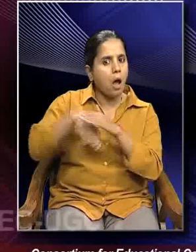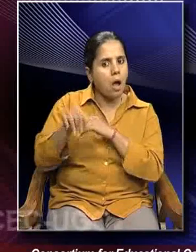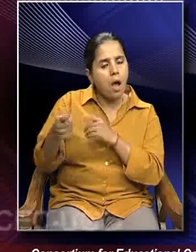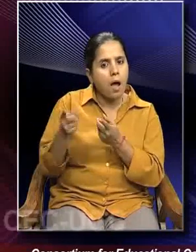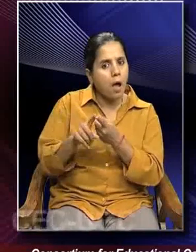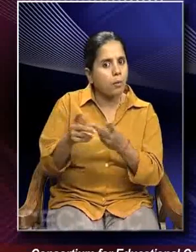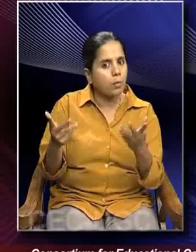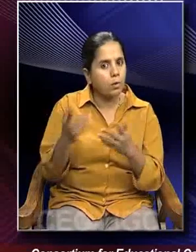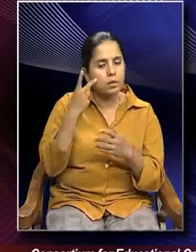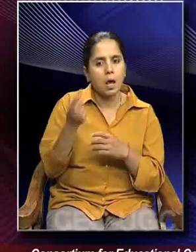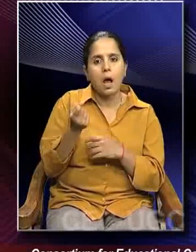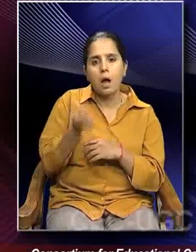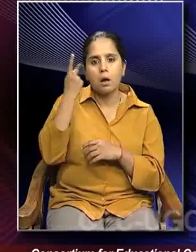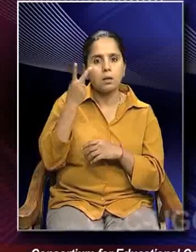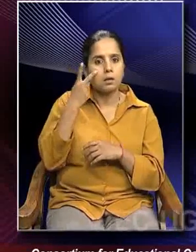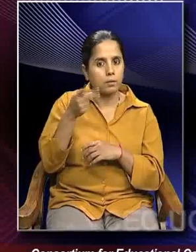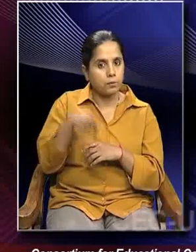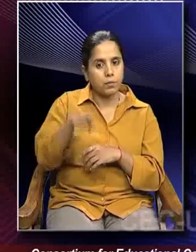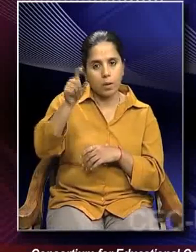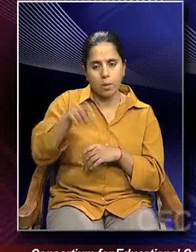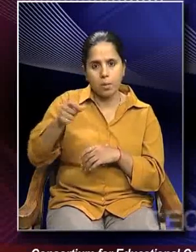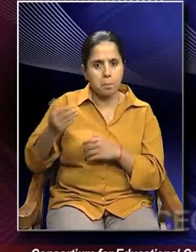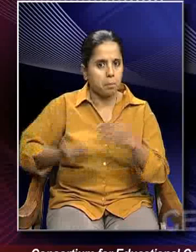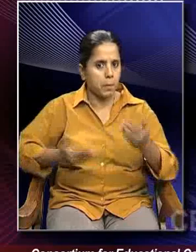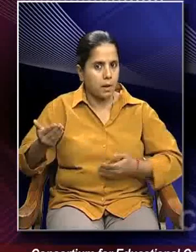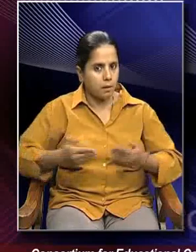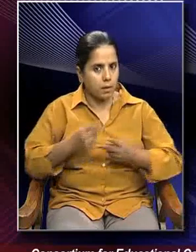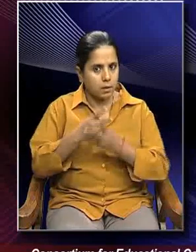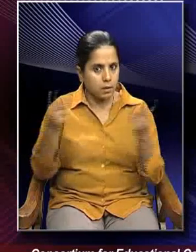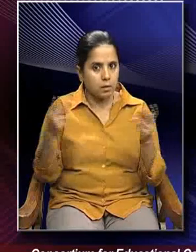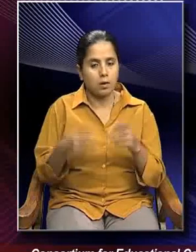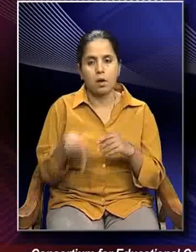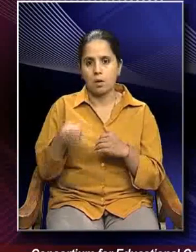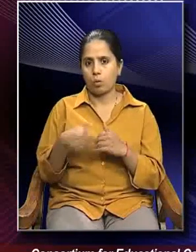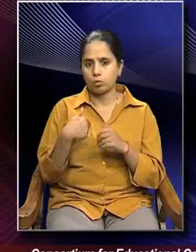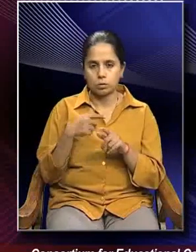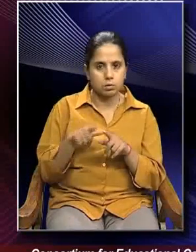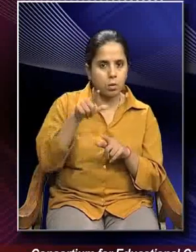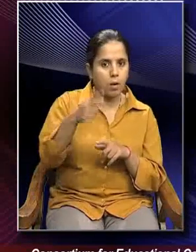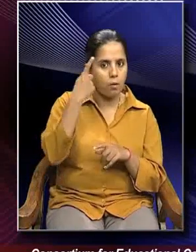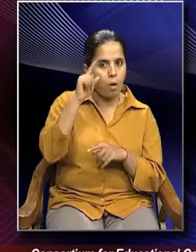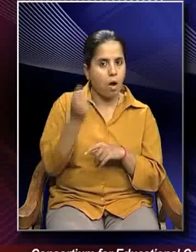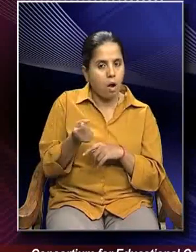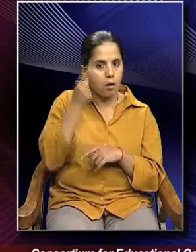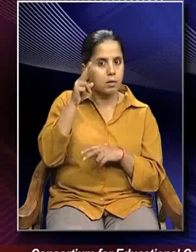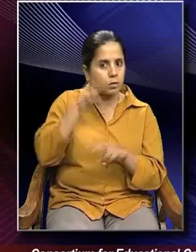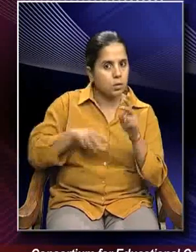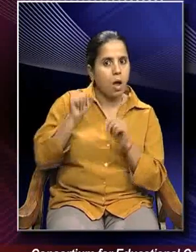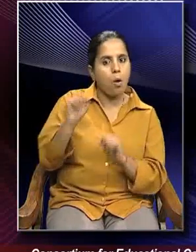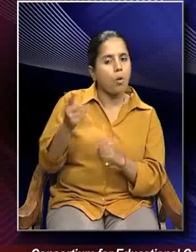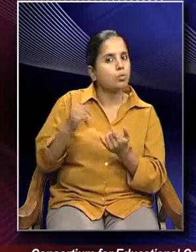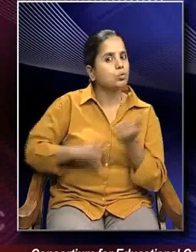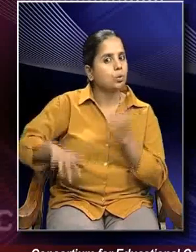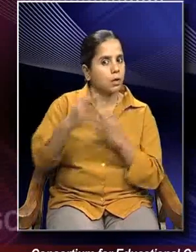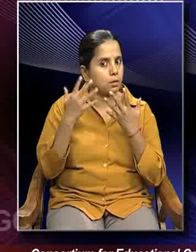on understanding individual behavior as a step for understanding society.